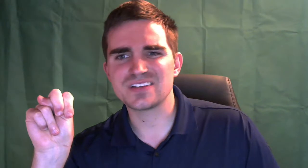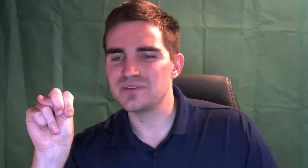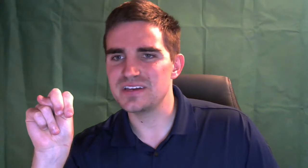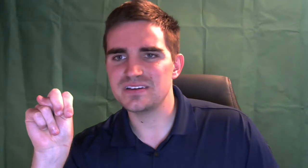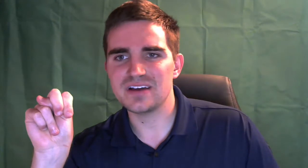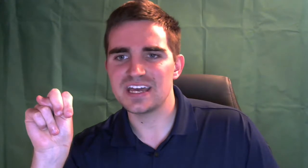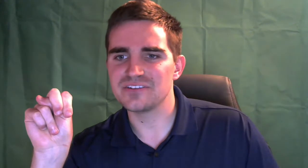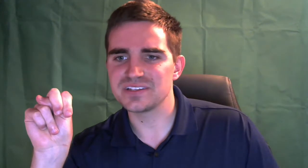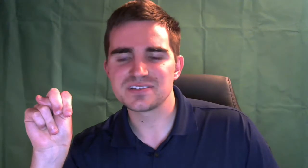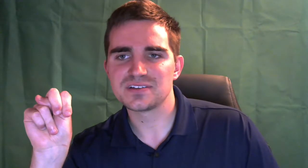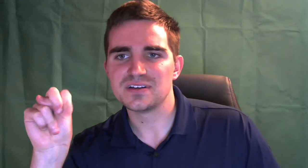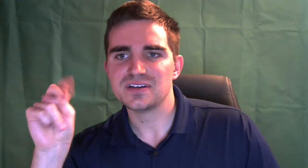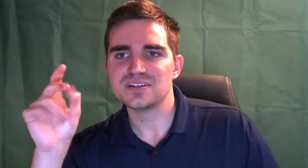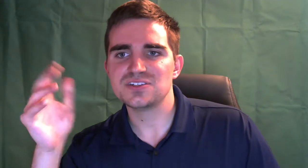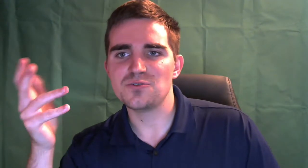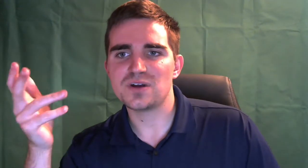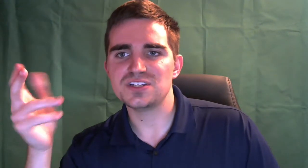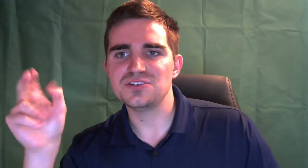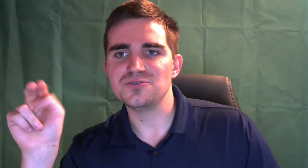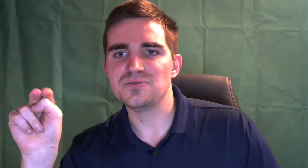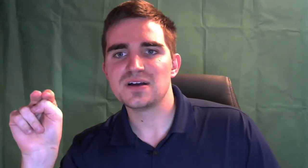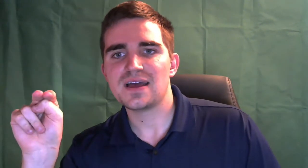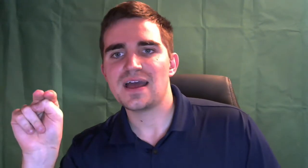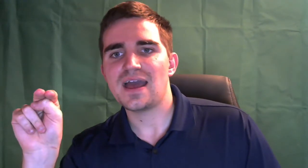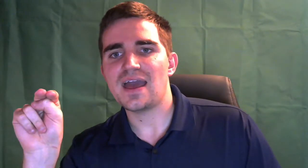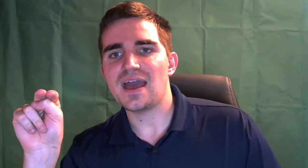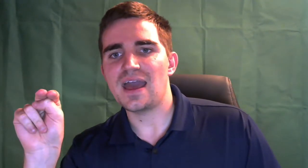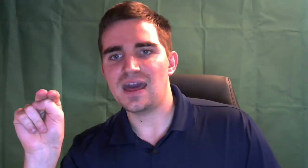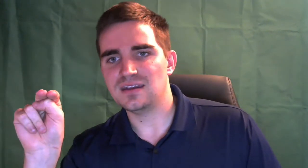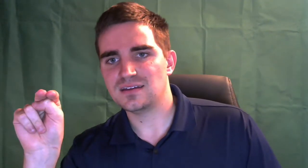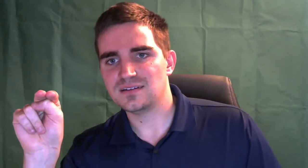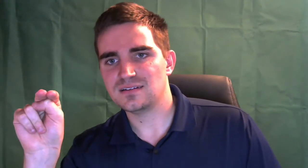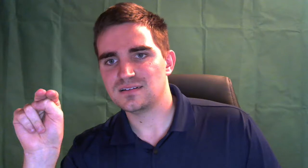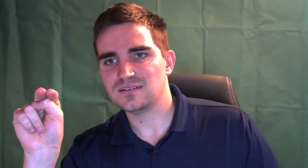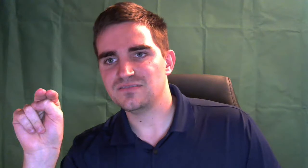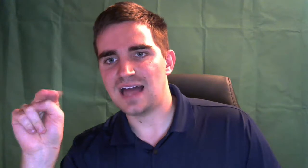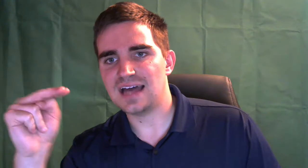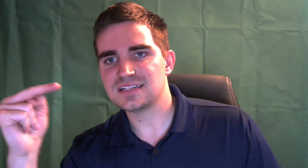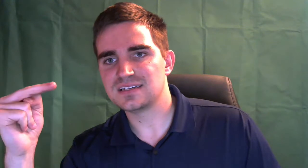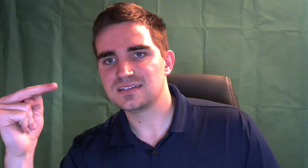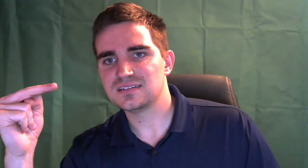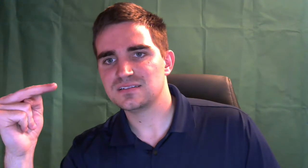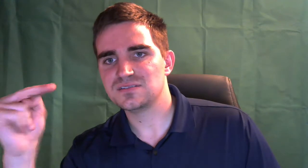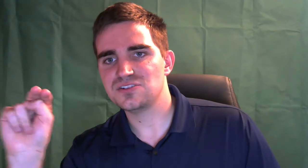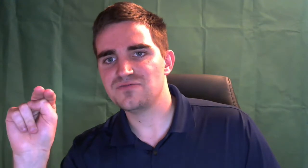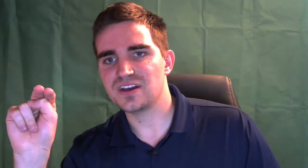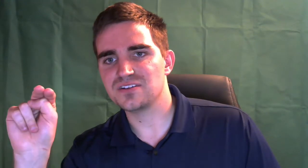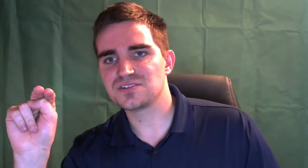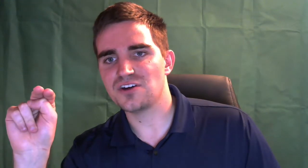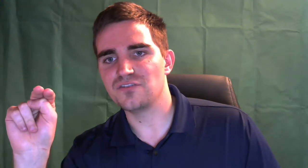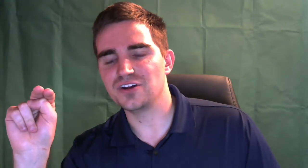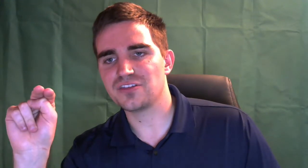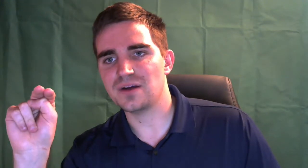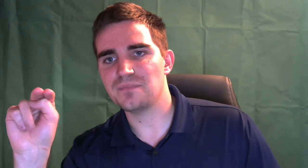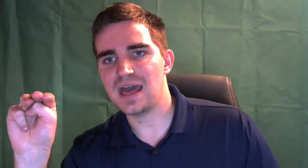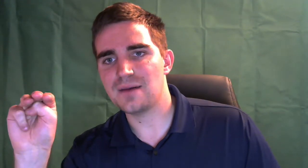be a hindrance. So you want to do N. Flat, 2 fingers over your thumb. M and